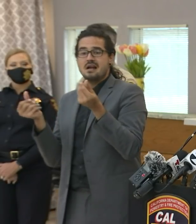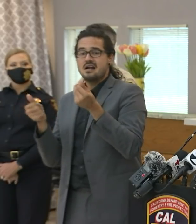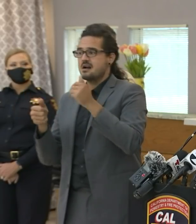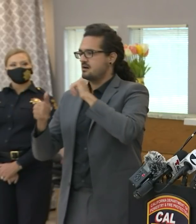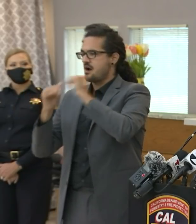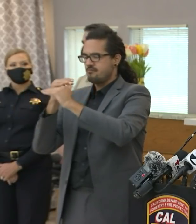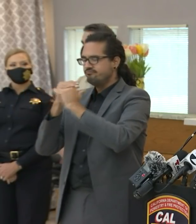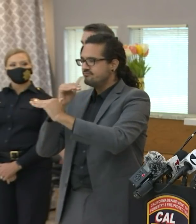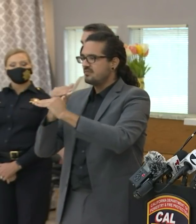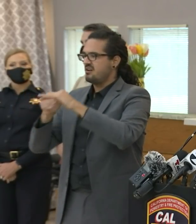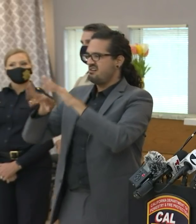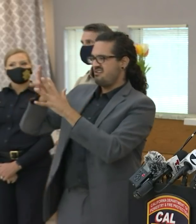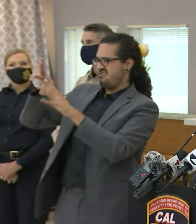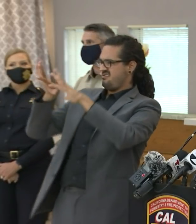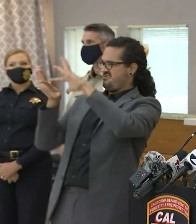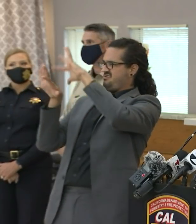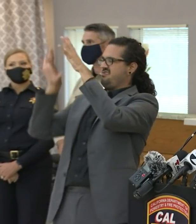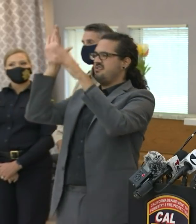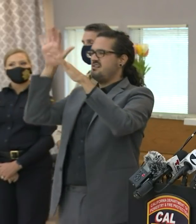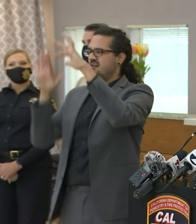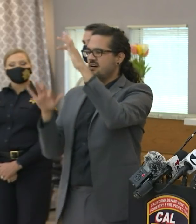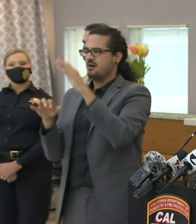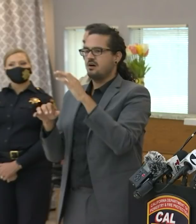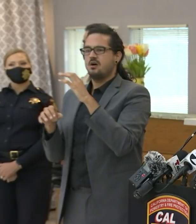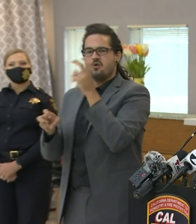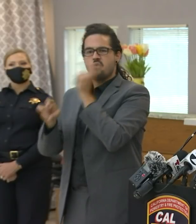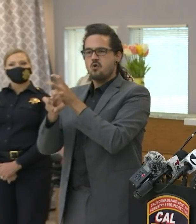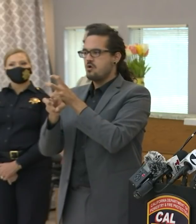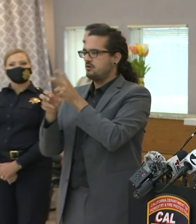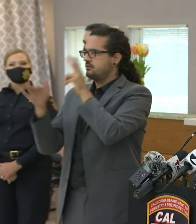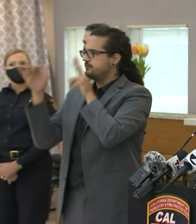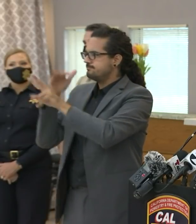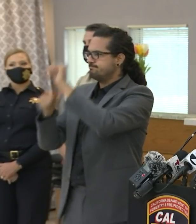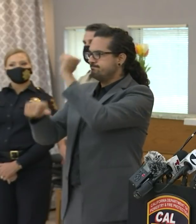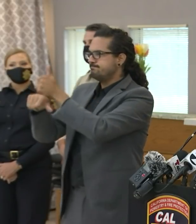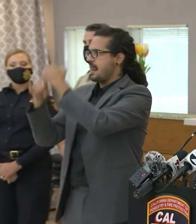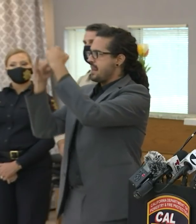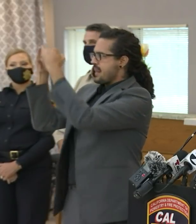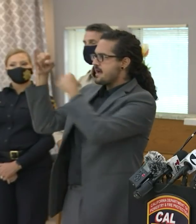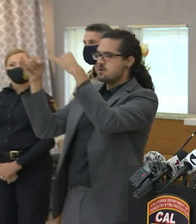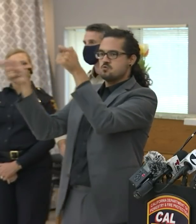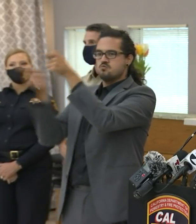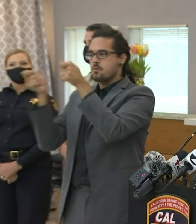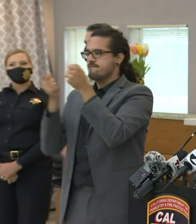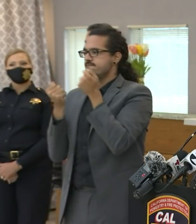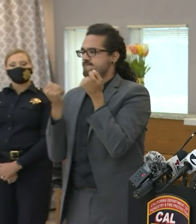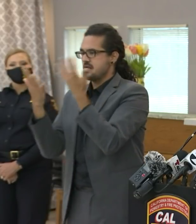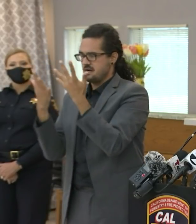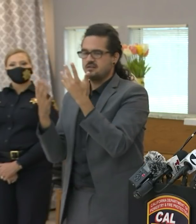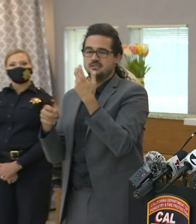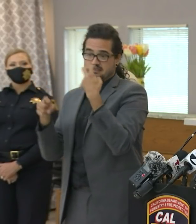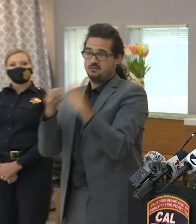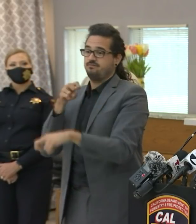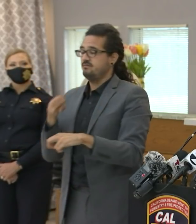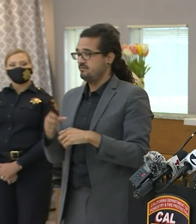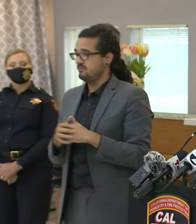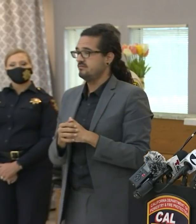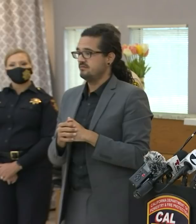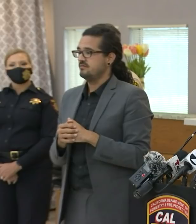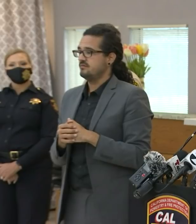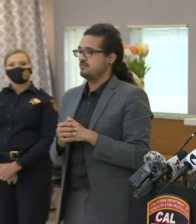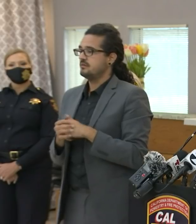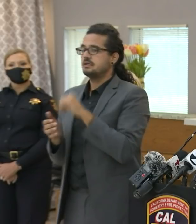construct control lines like we normally do on most incidents. So that's another challenge that we face. It's not a cookie cutter approach